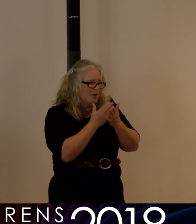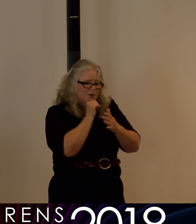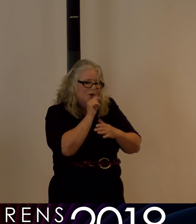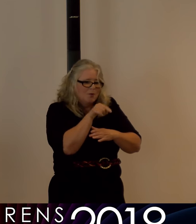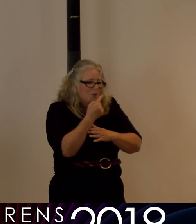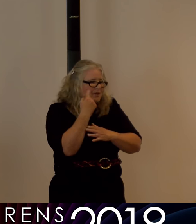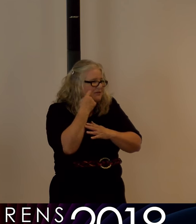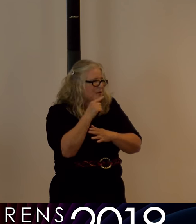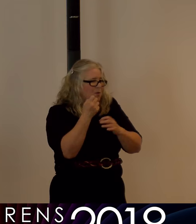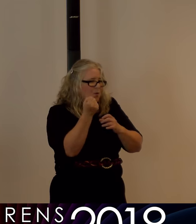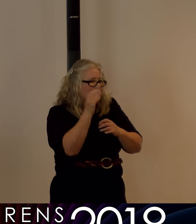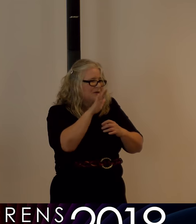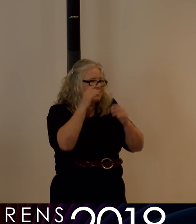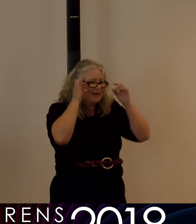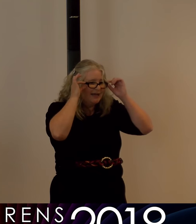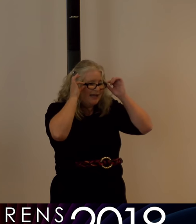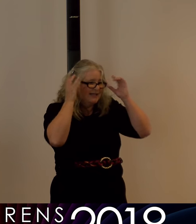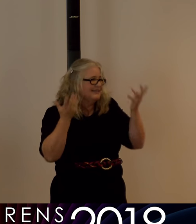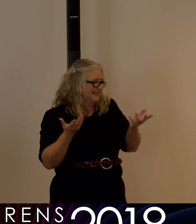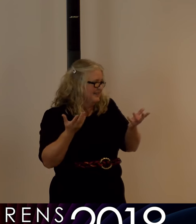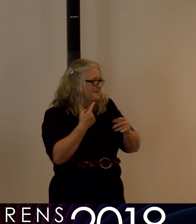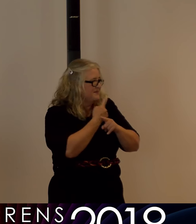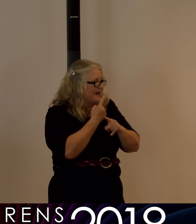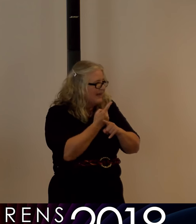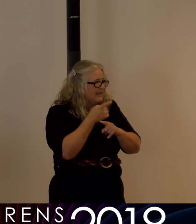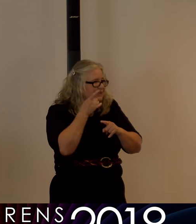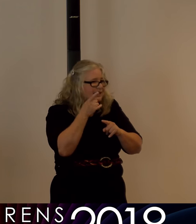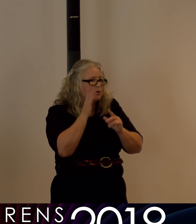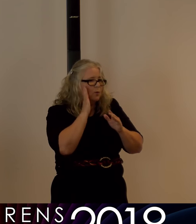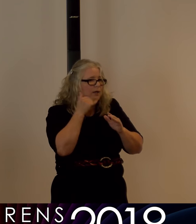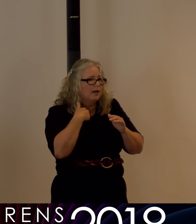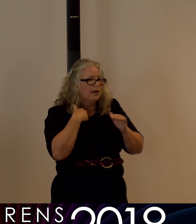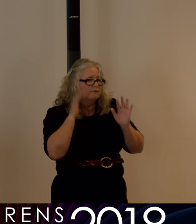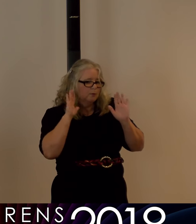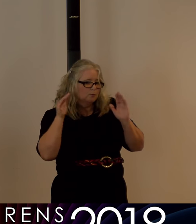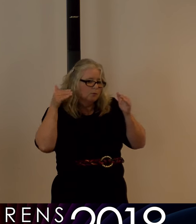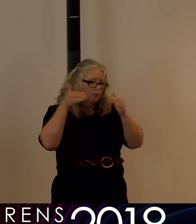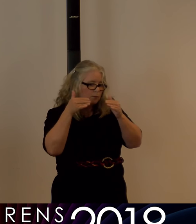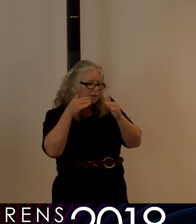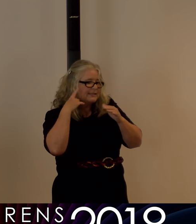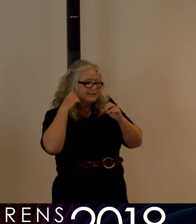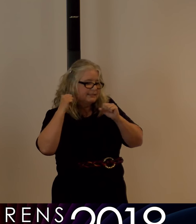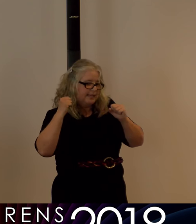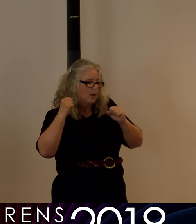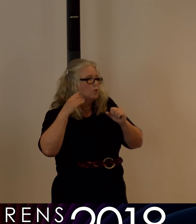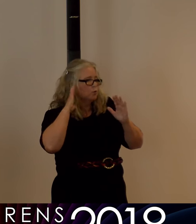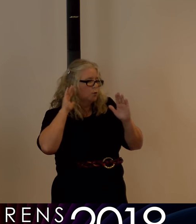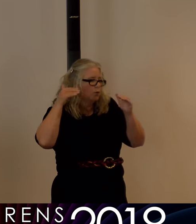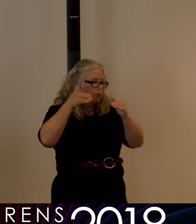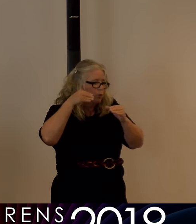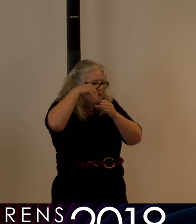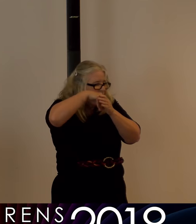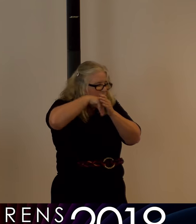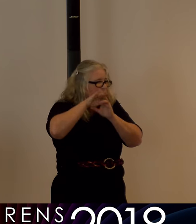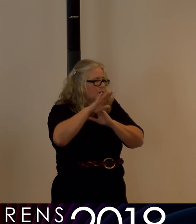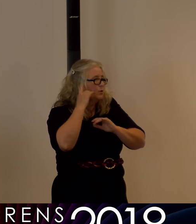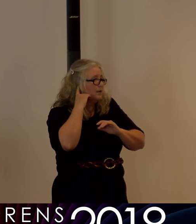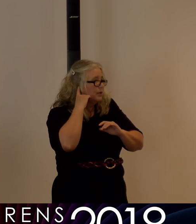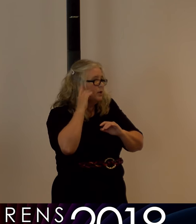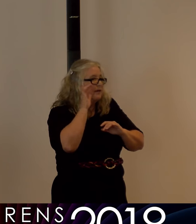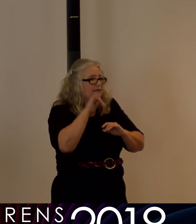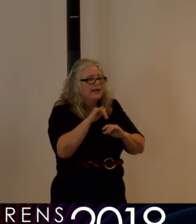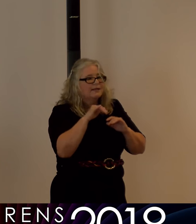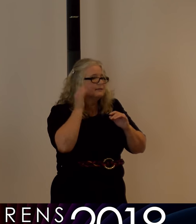does participate in directing sound into your ear. And it's cartilage, and it comes from that part of